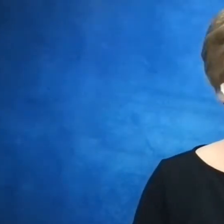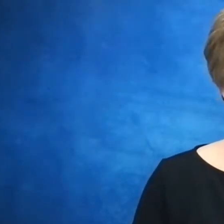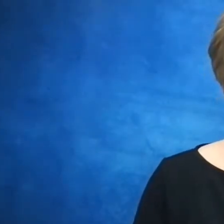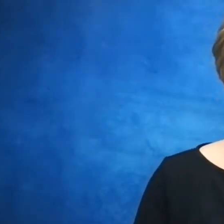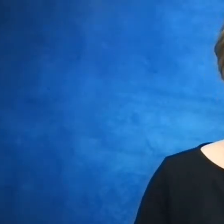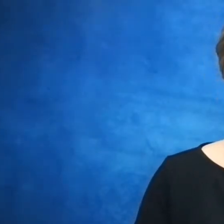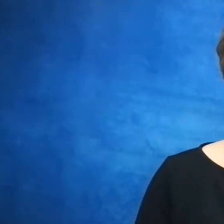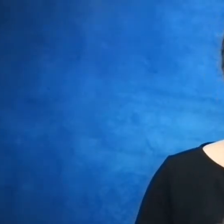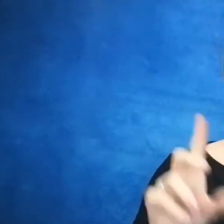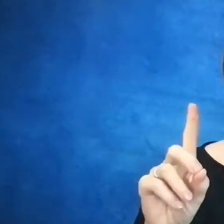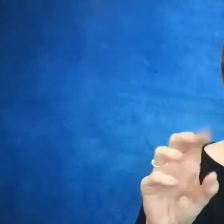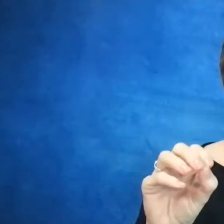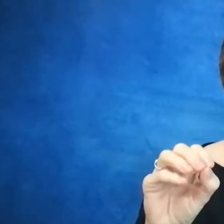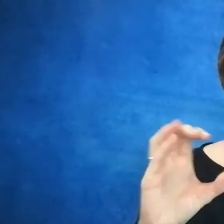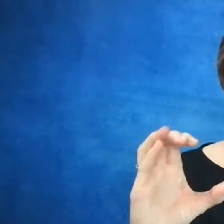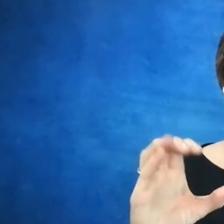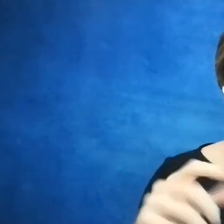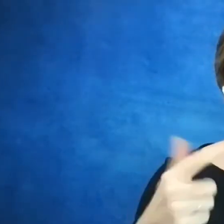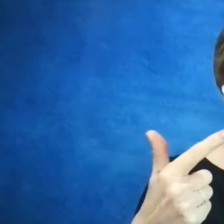Department of Commerce, Jeremy Pelter.